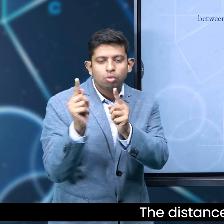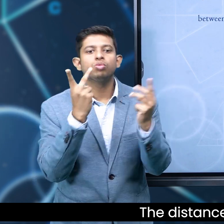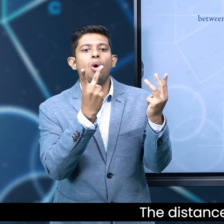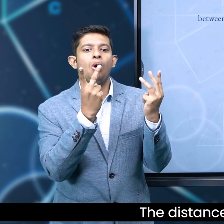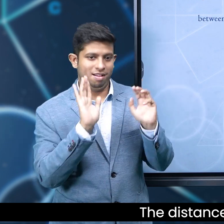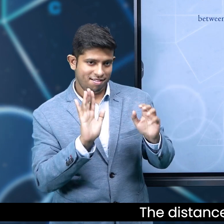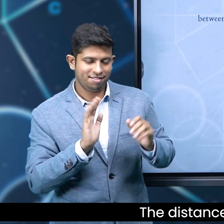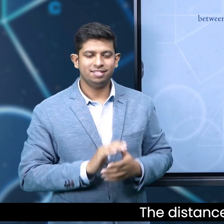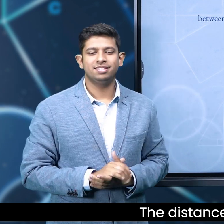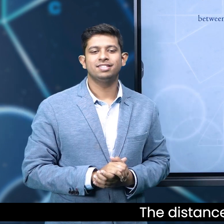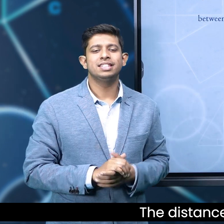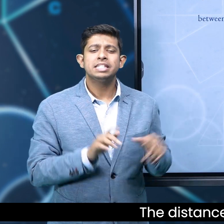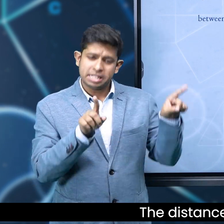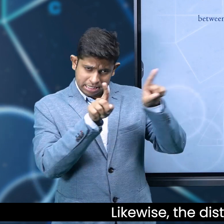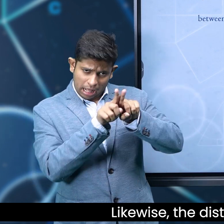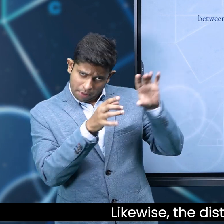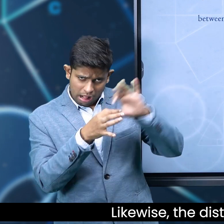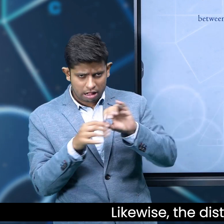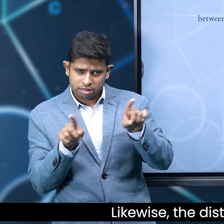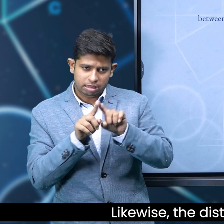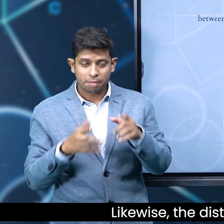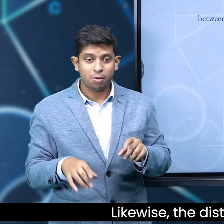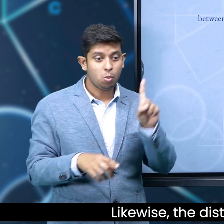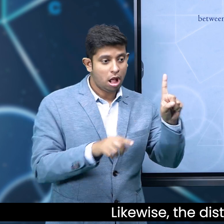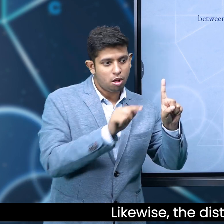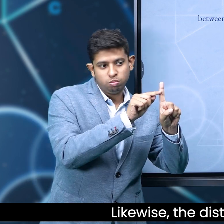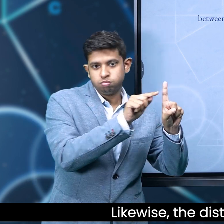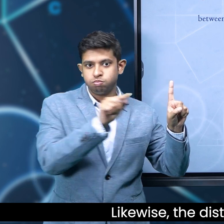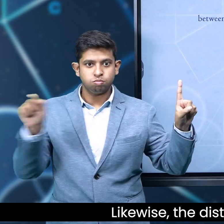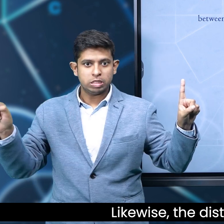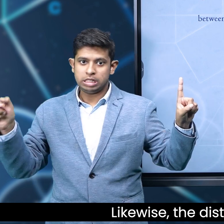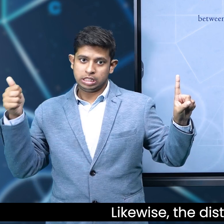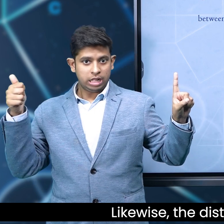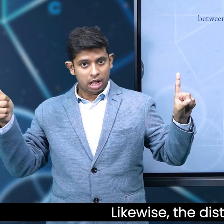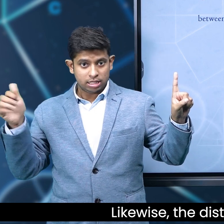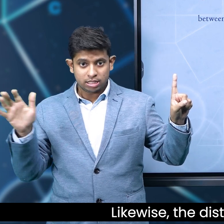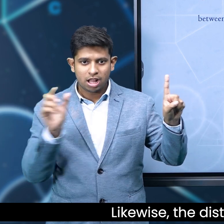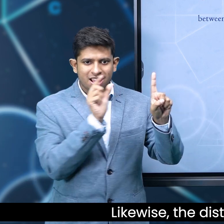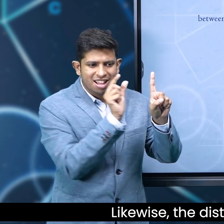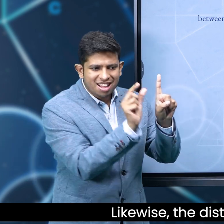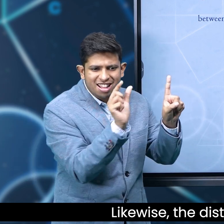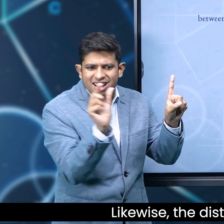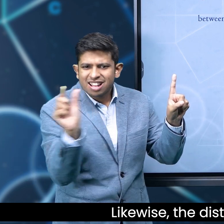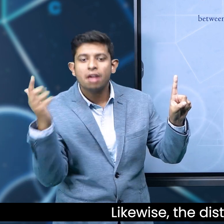units. Likewise, the distance between 1 and 6 is 5 units.